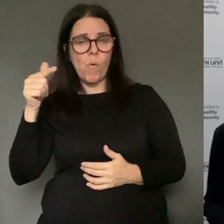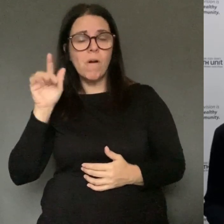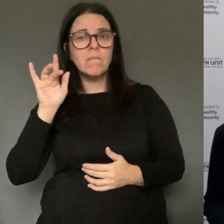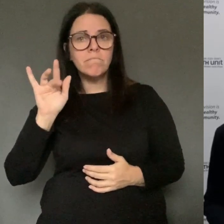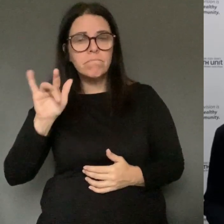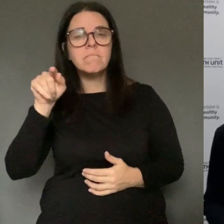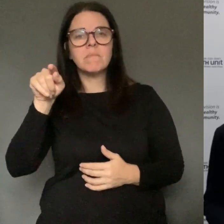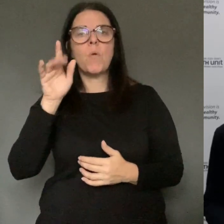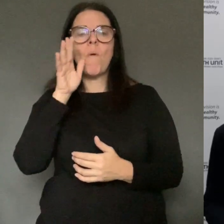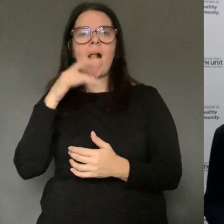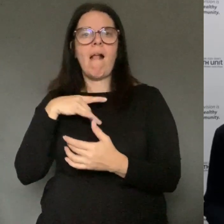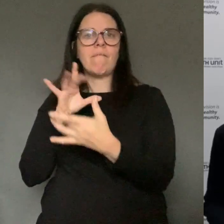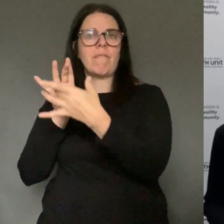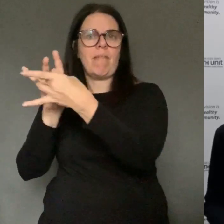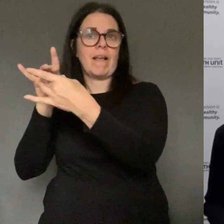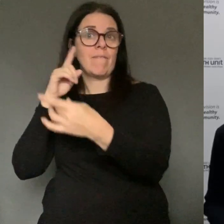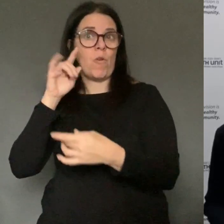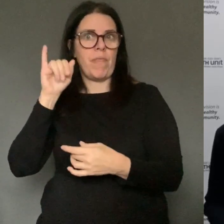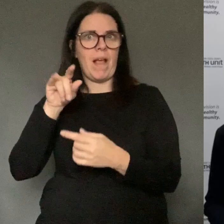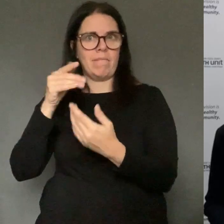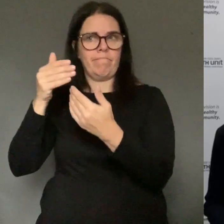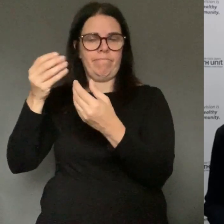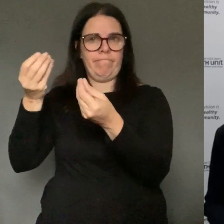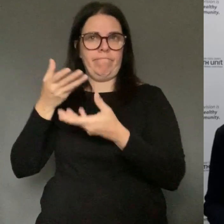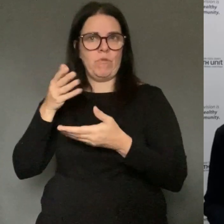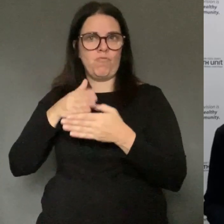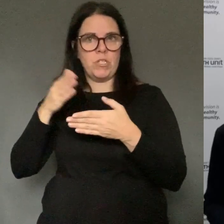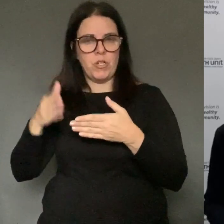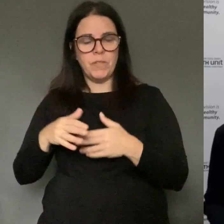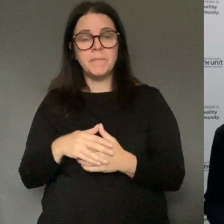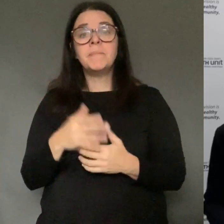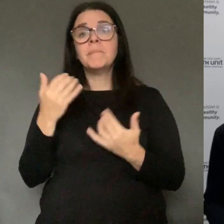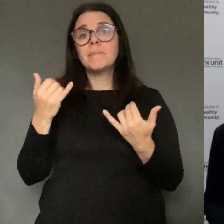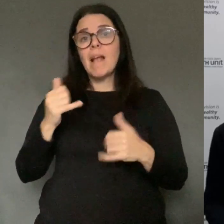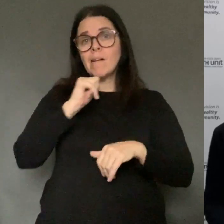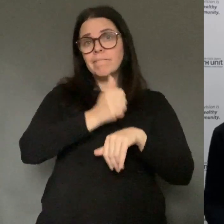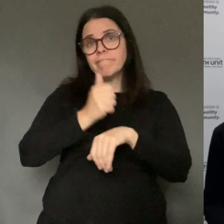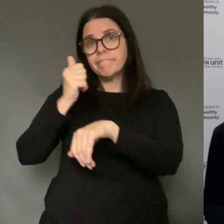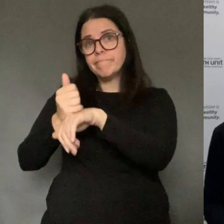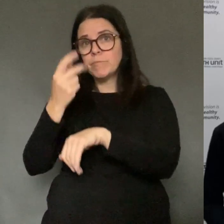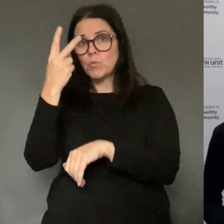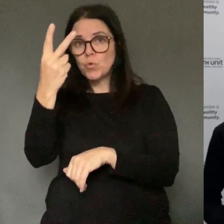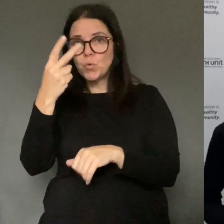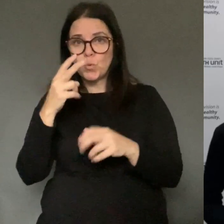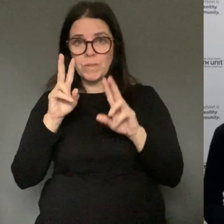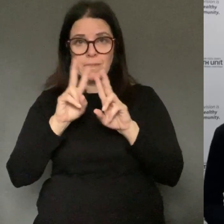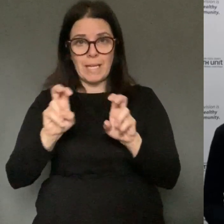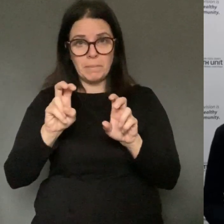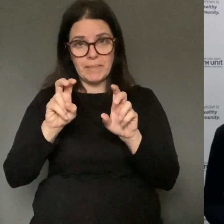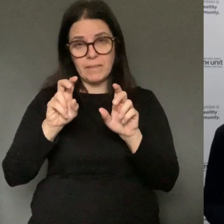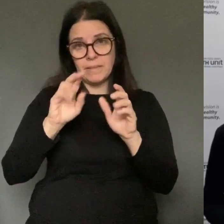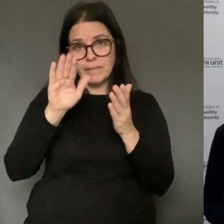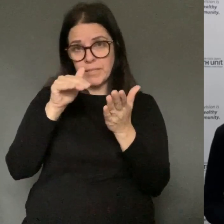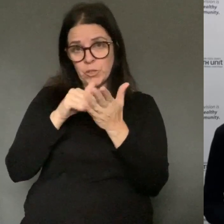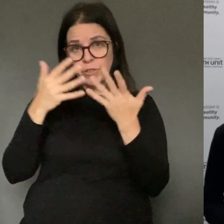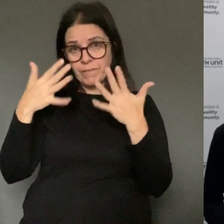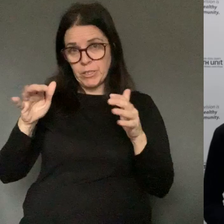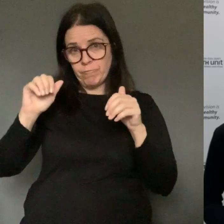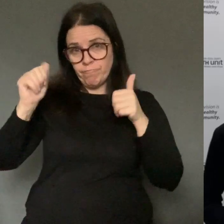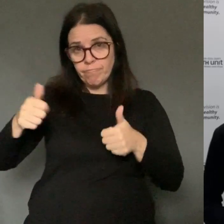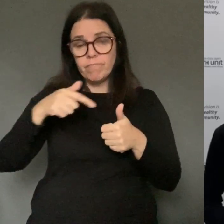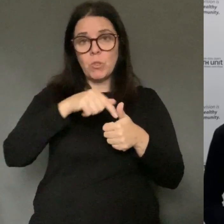Chatham-Kent has 25 cases and Sarnia-Lambton has reported 128 cases. Michigan now has